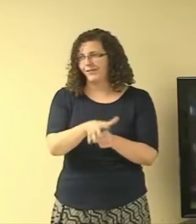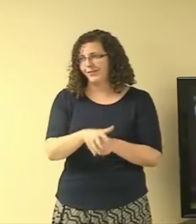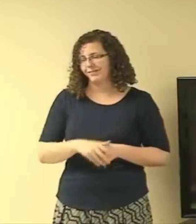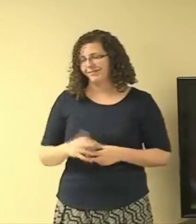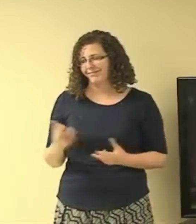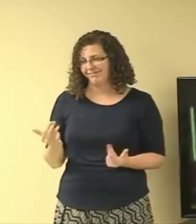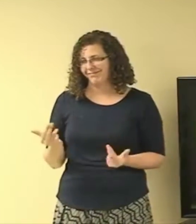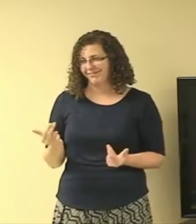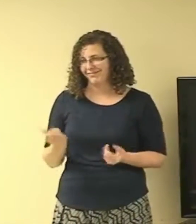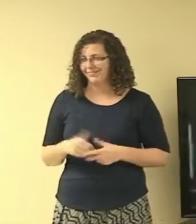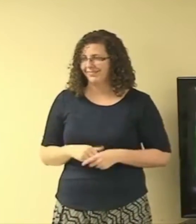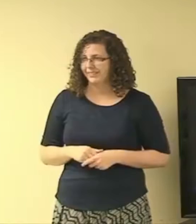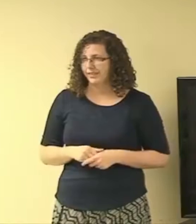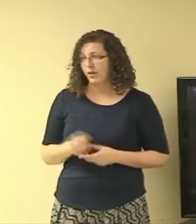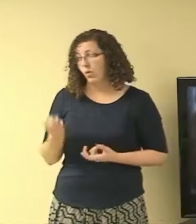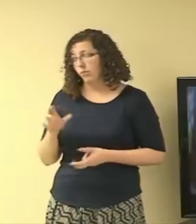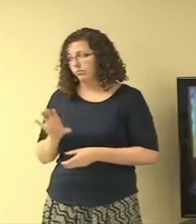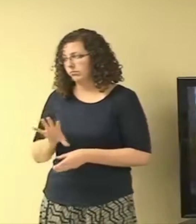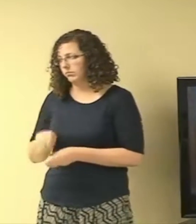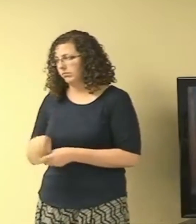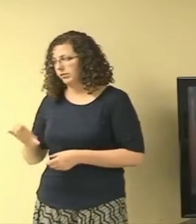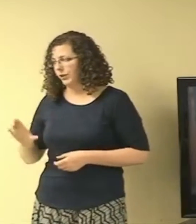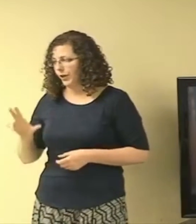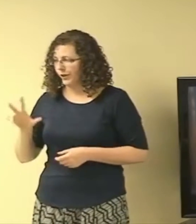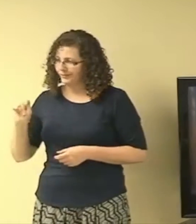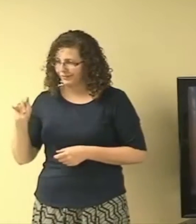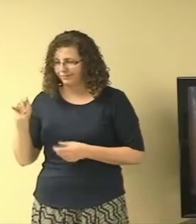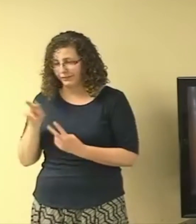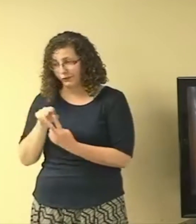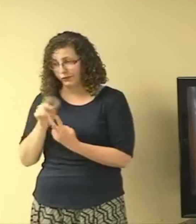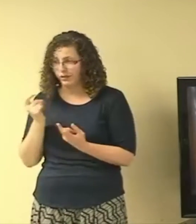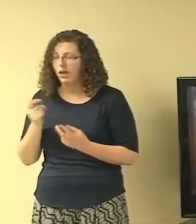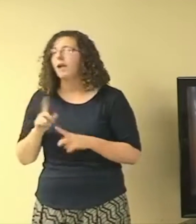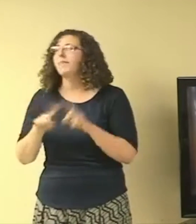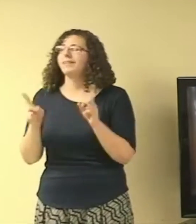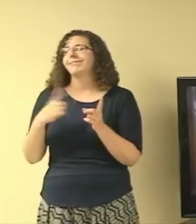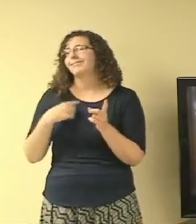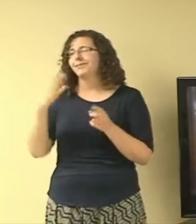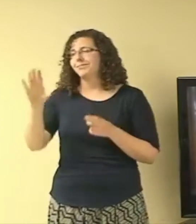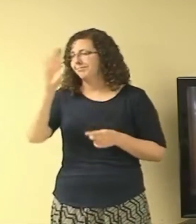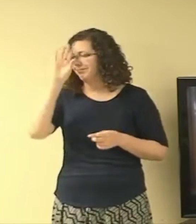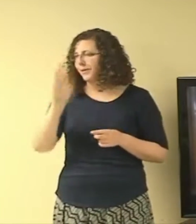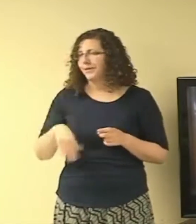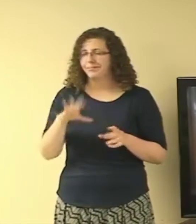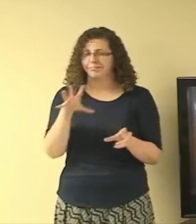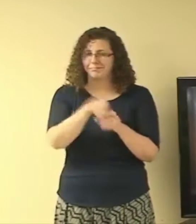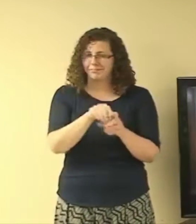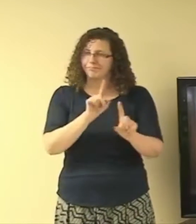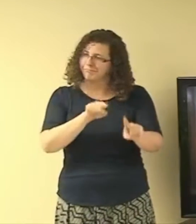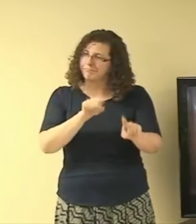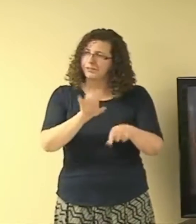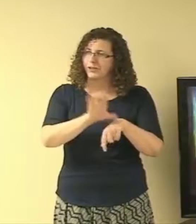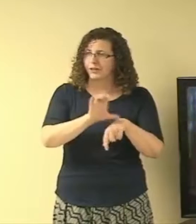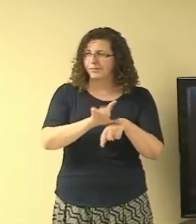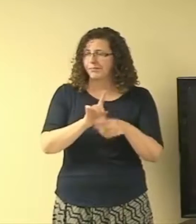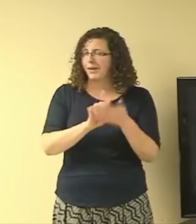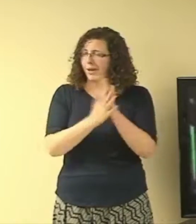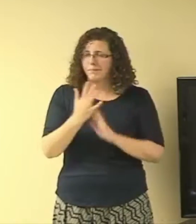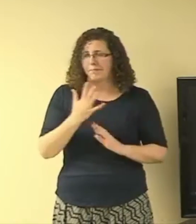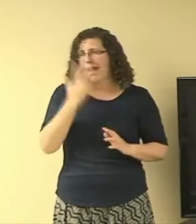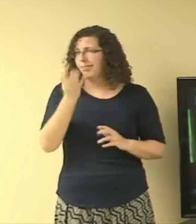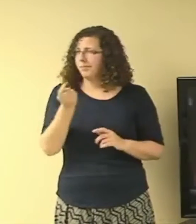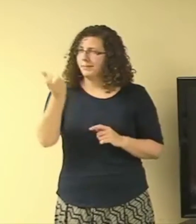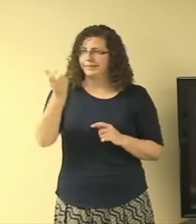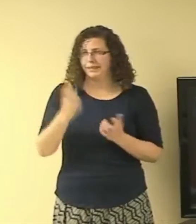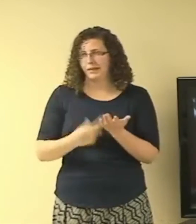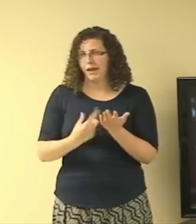Or you're in a cult, one. I mean, come on. Really, you know? You get mad. Sometimes they just look goofy, you know? Quit being goofy, and you just get aggravated.